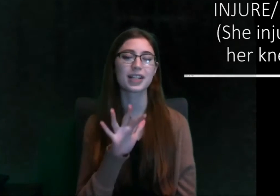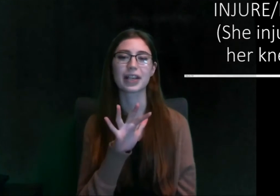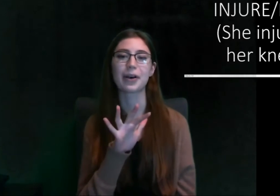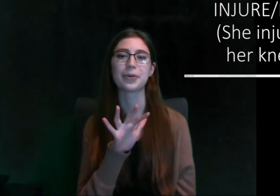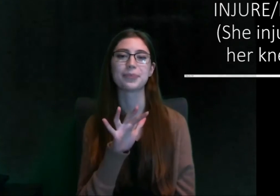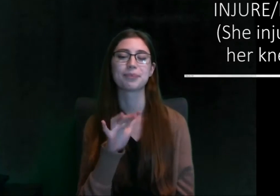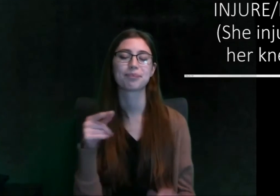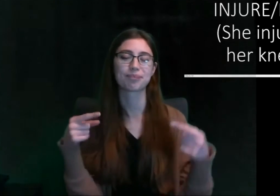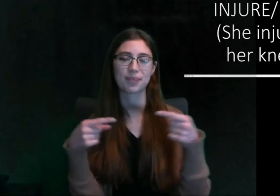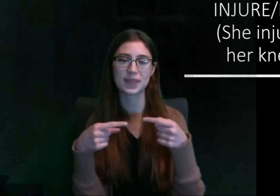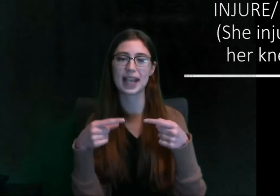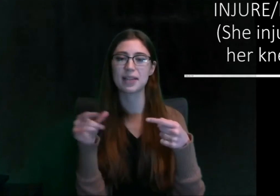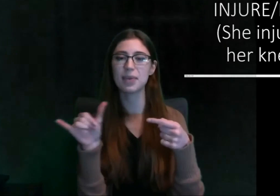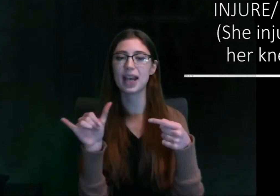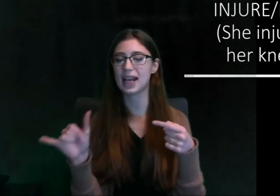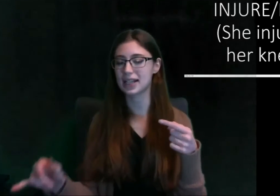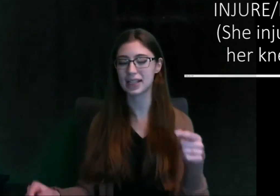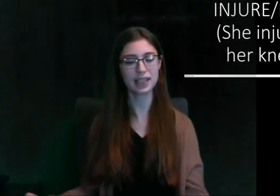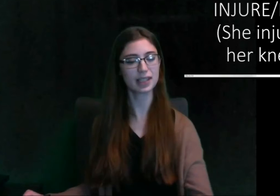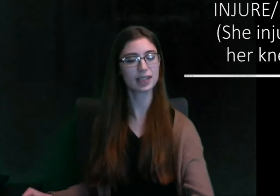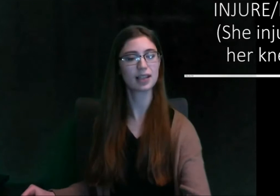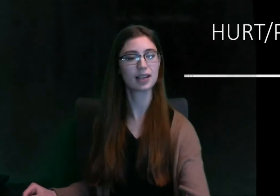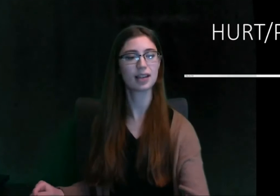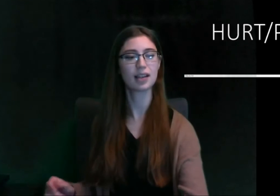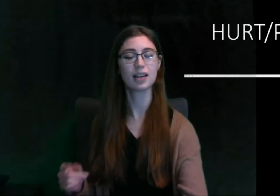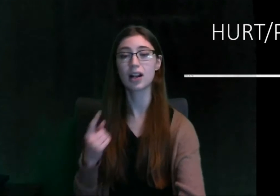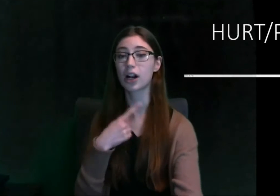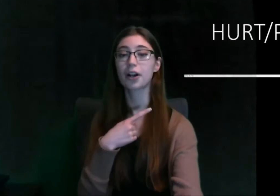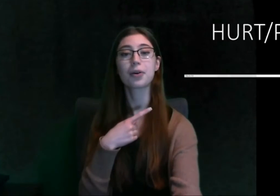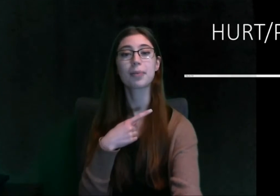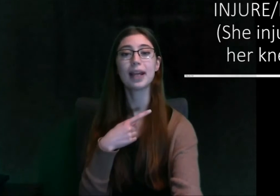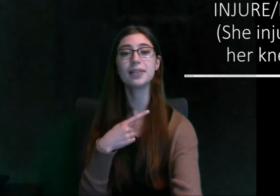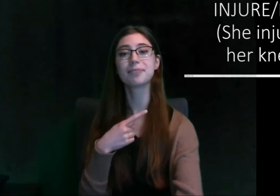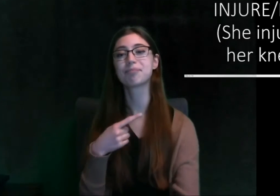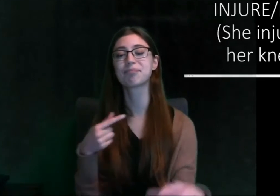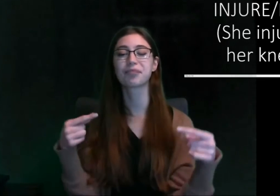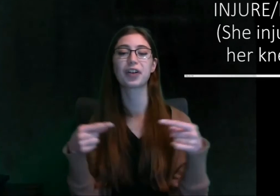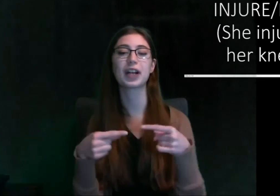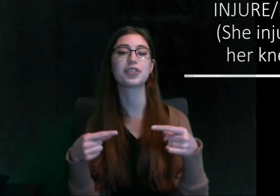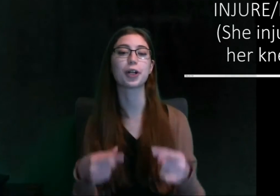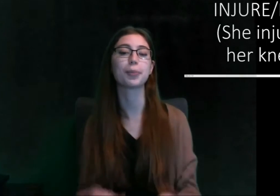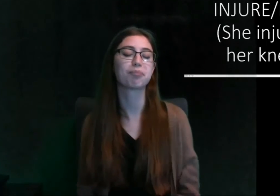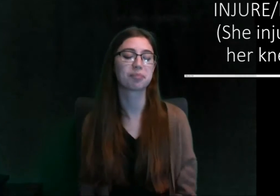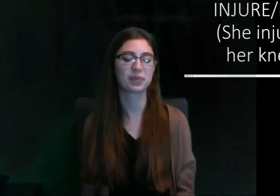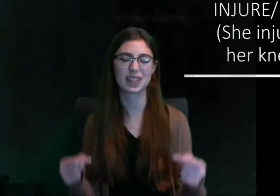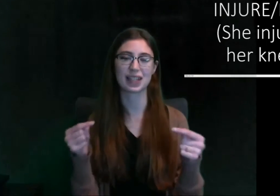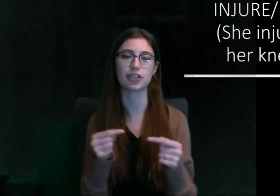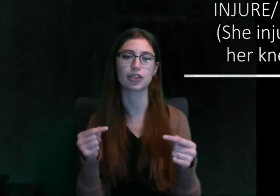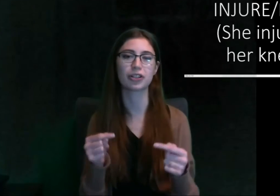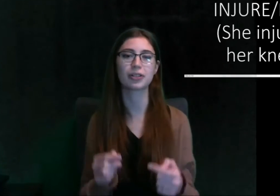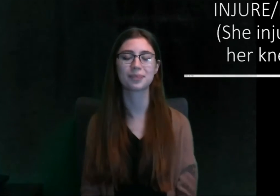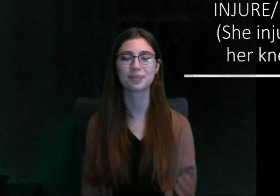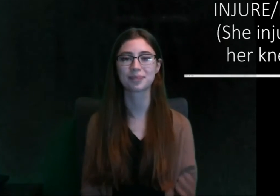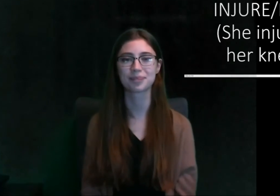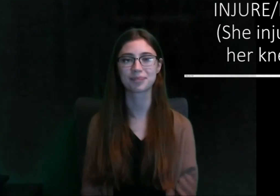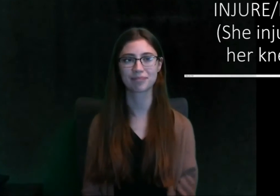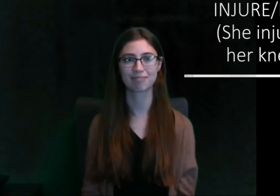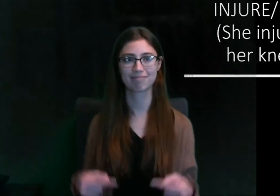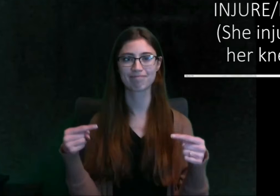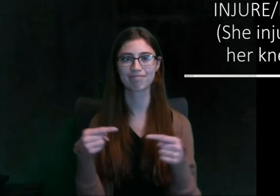So same as hurt or pain for injure. Injured.